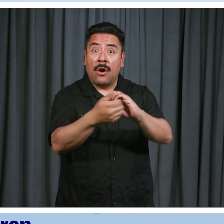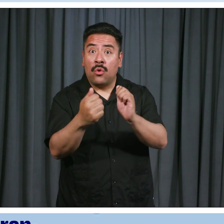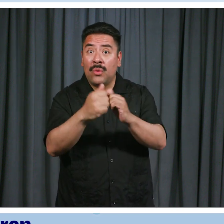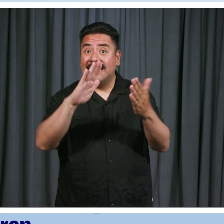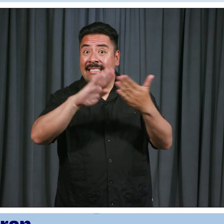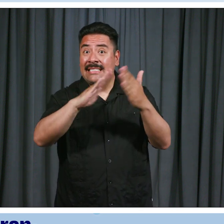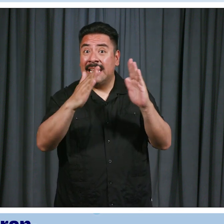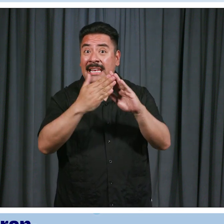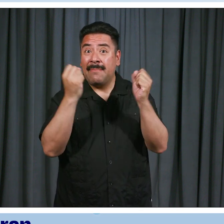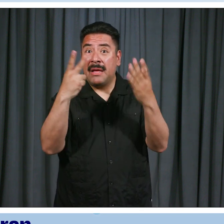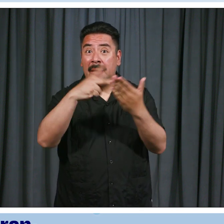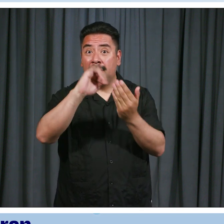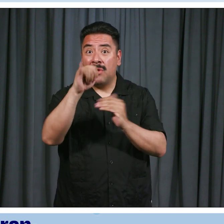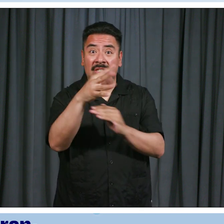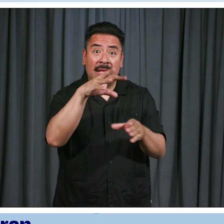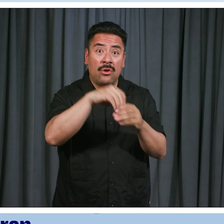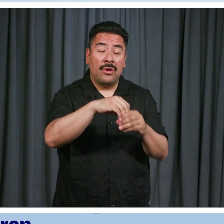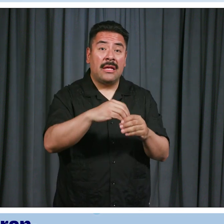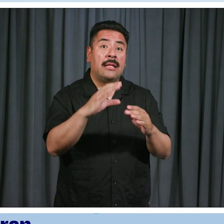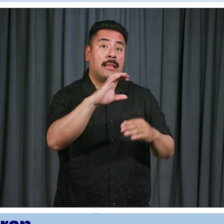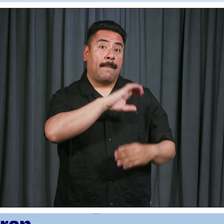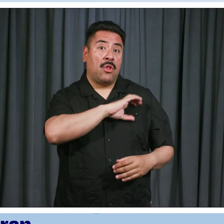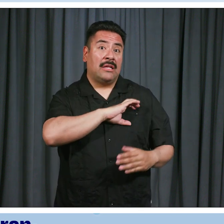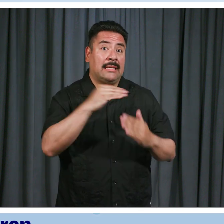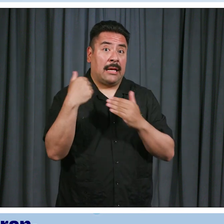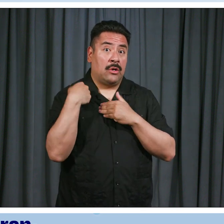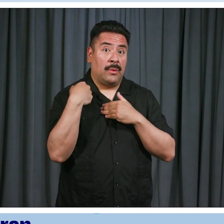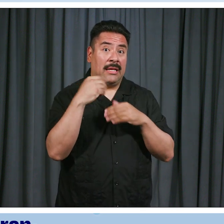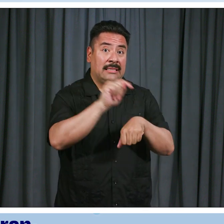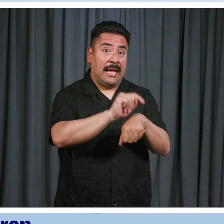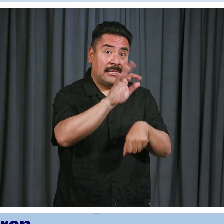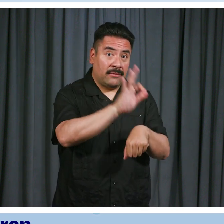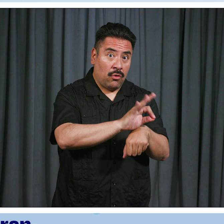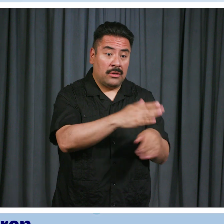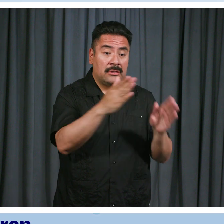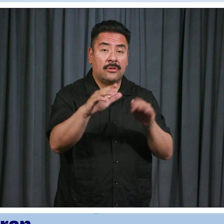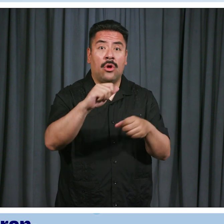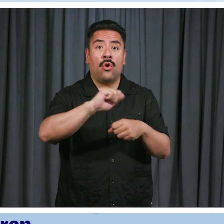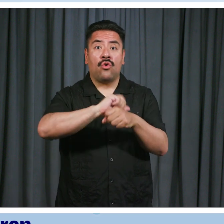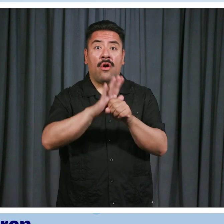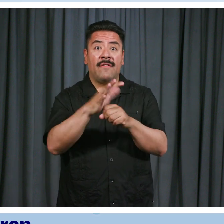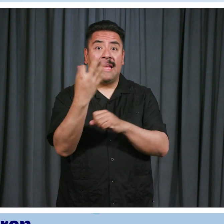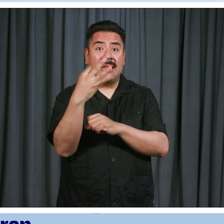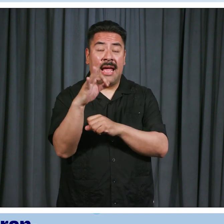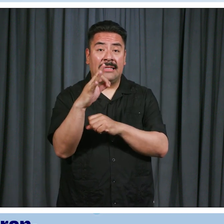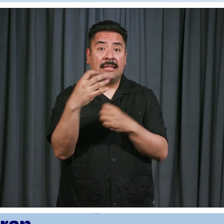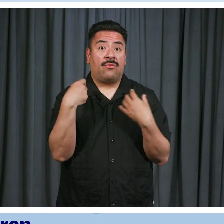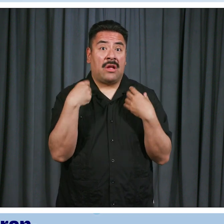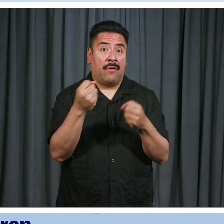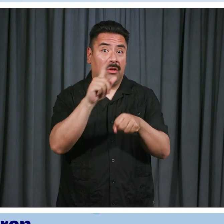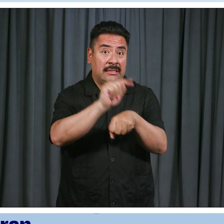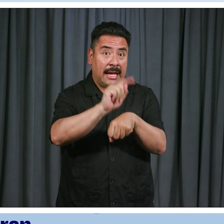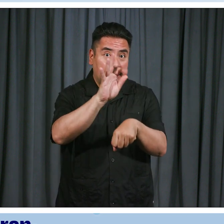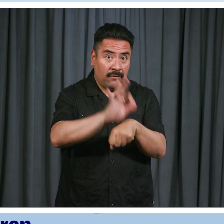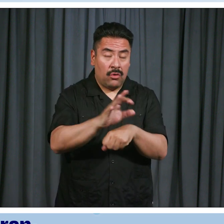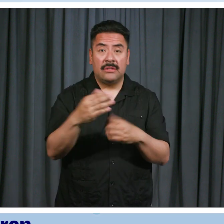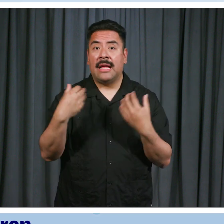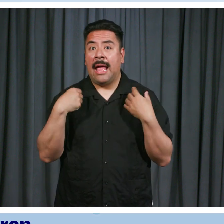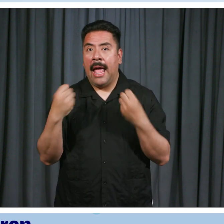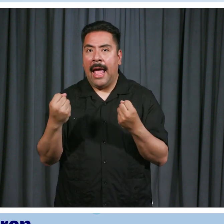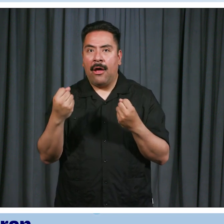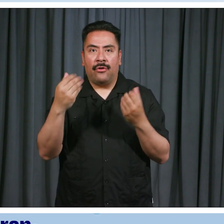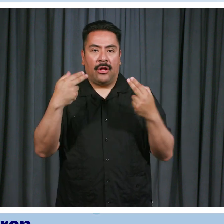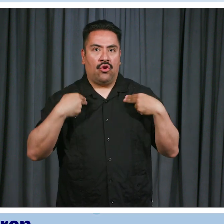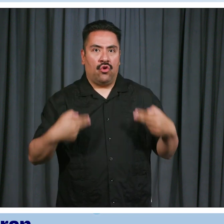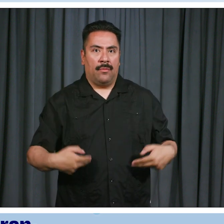of projects, including the Police Accountability Task Force, the COVID-19 Recovery Task Force, and the Health and Human